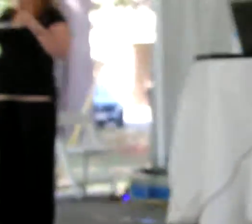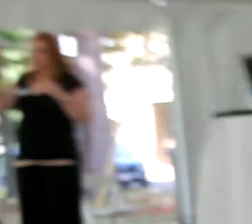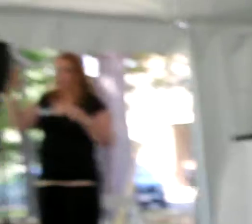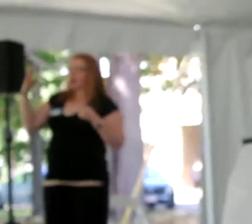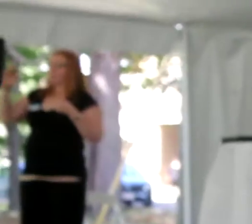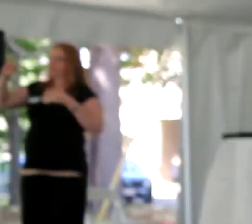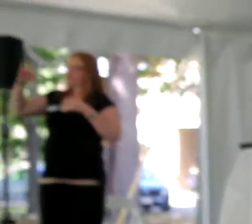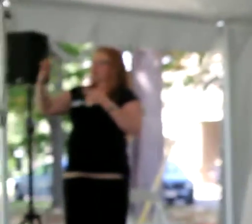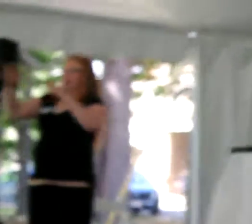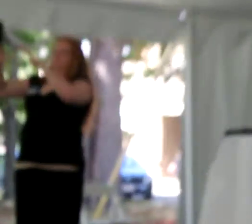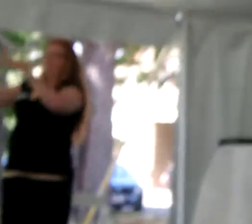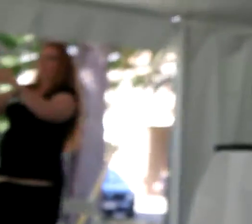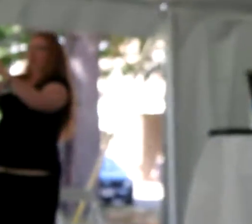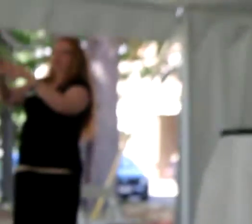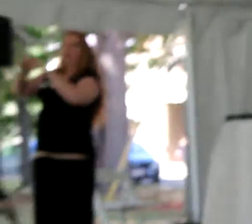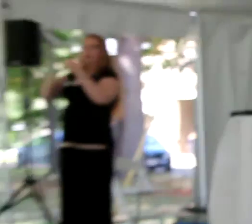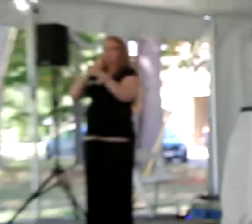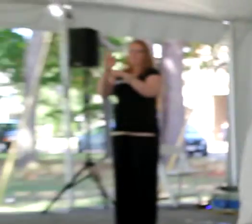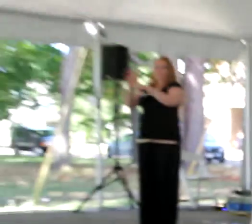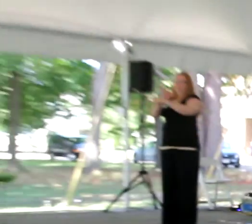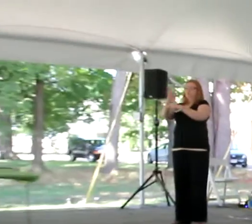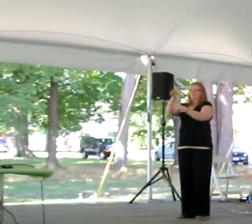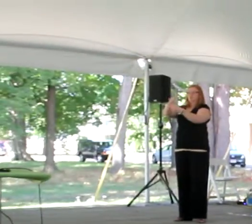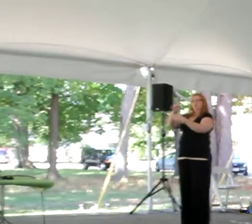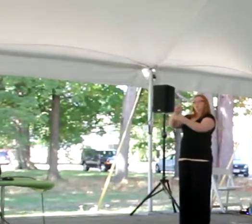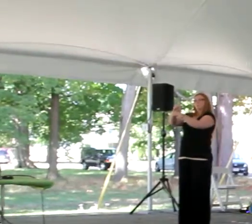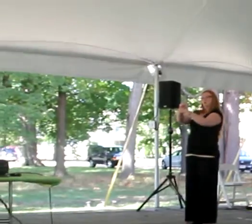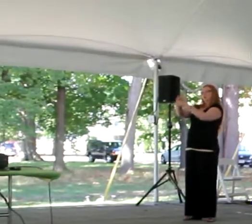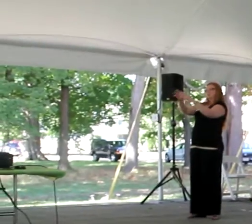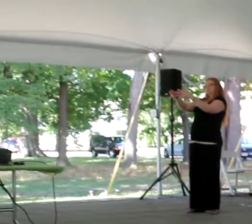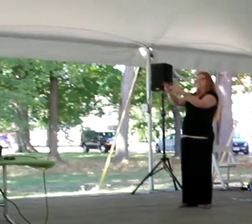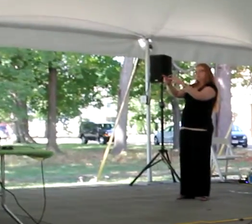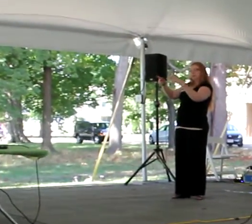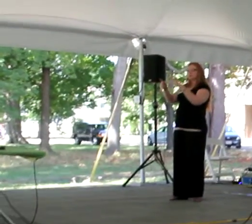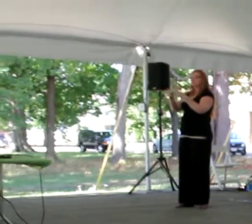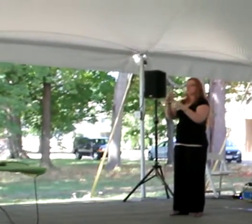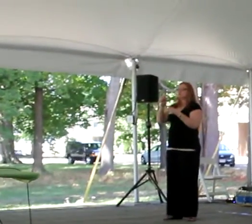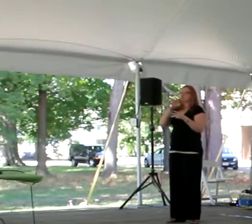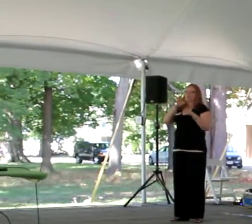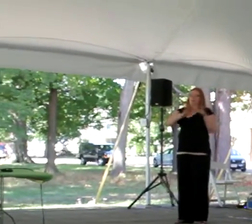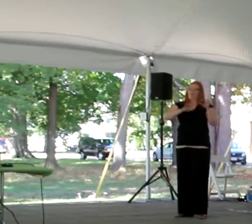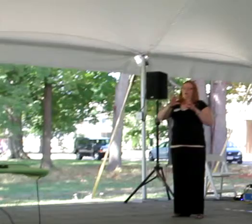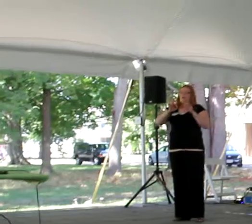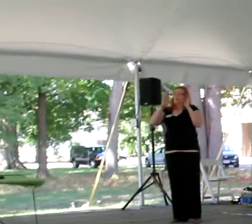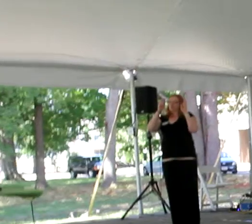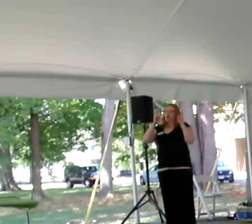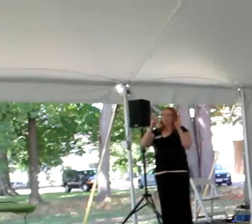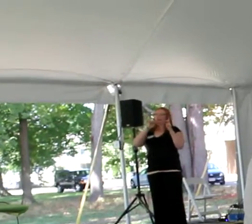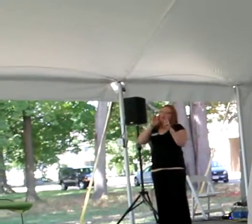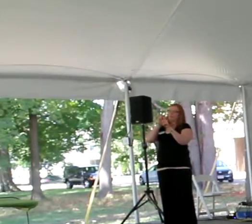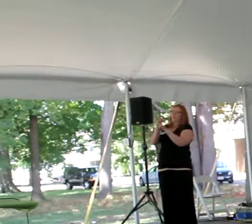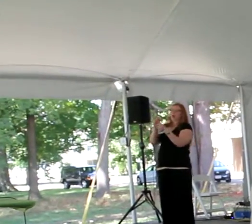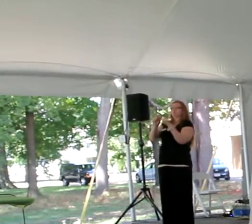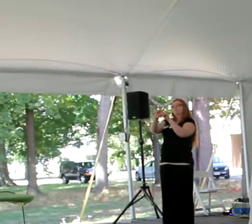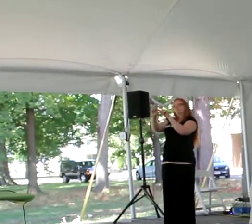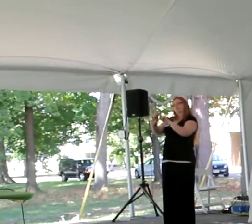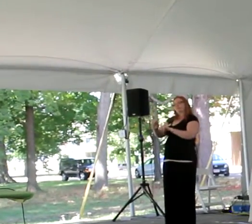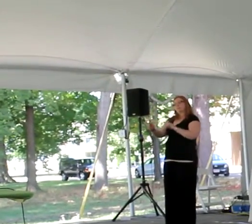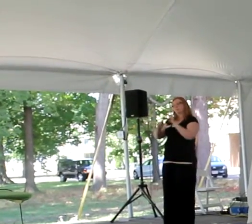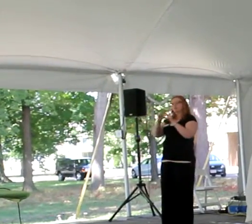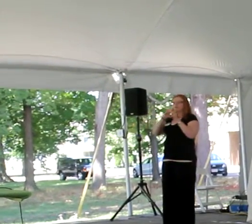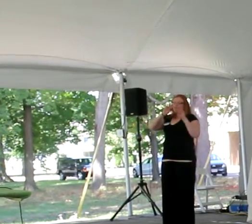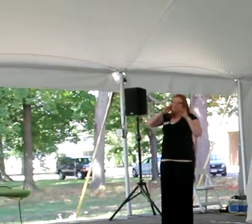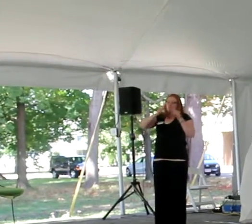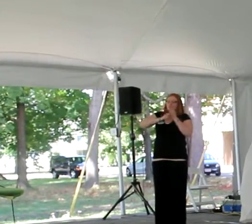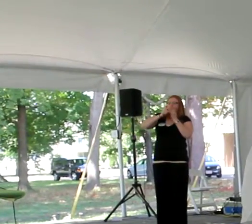how to function out in the workplace. So they try to pick topics that are very important to different people and focus on them throughout the year.